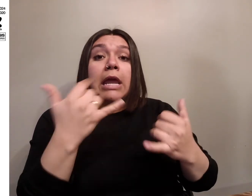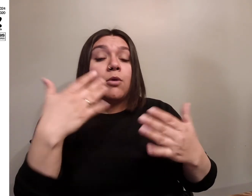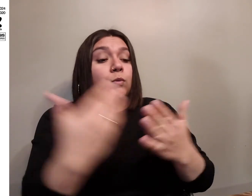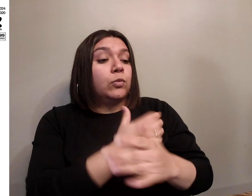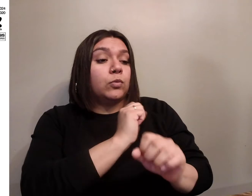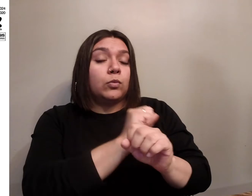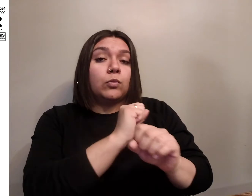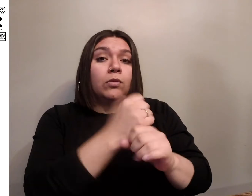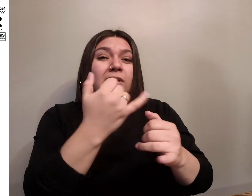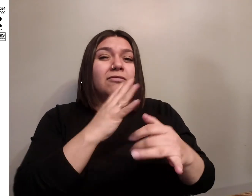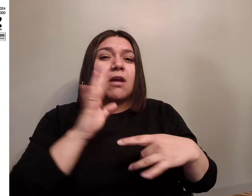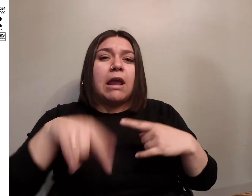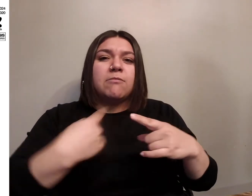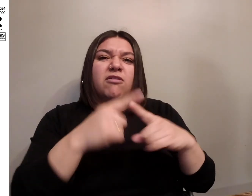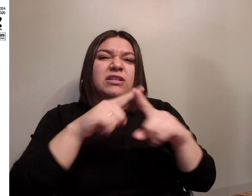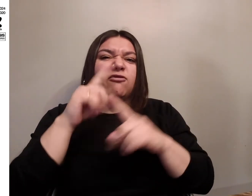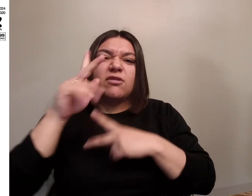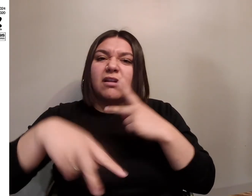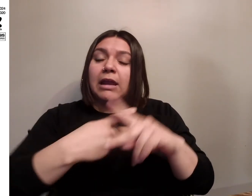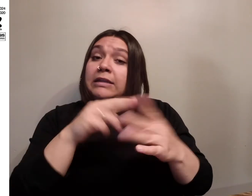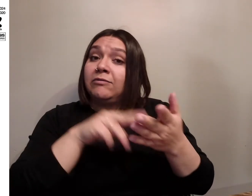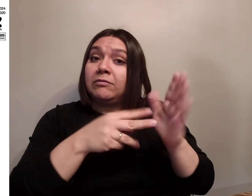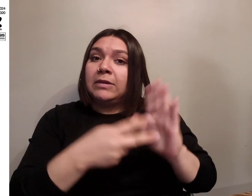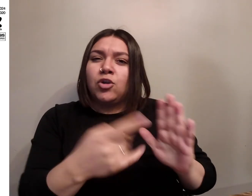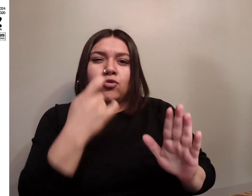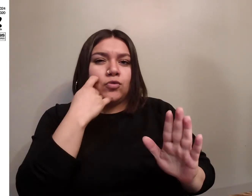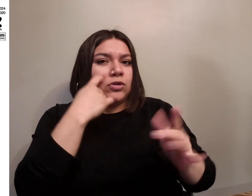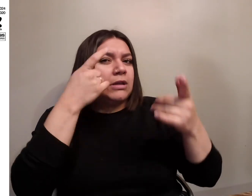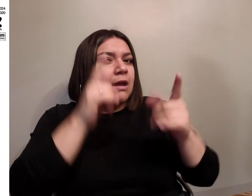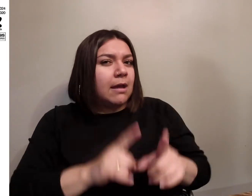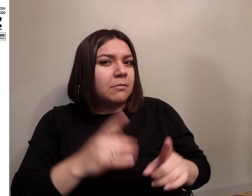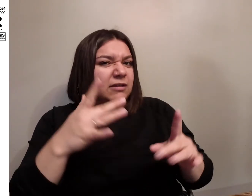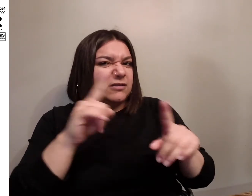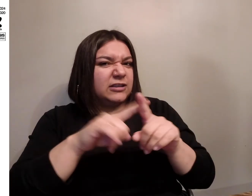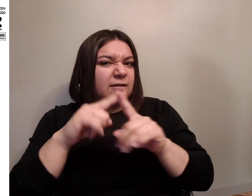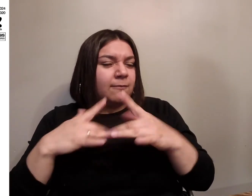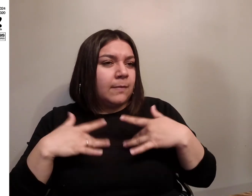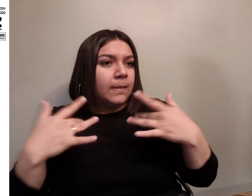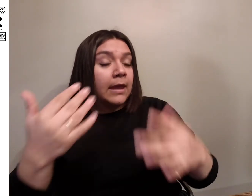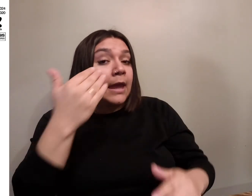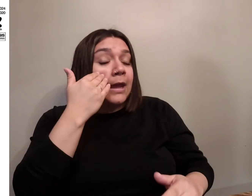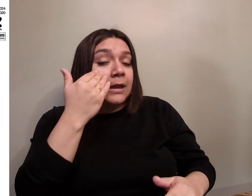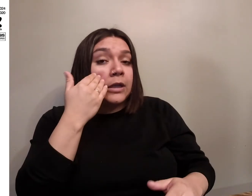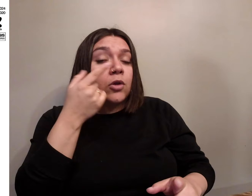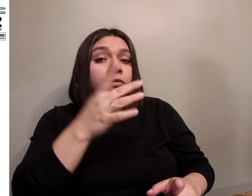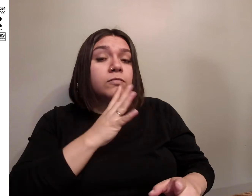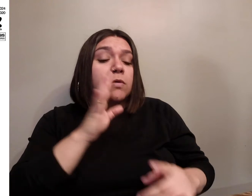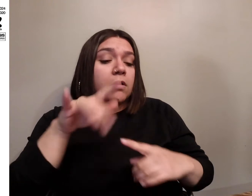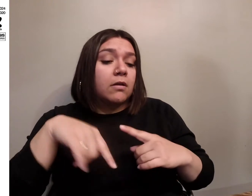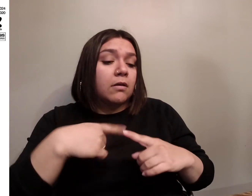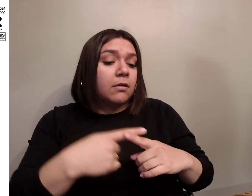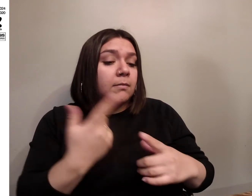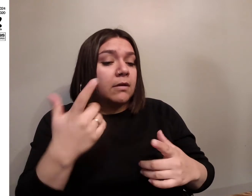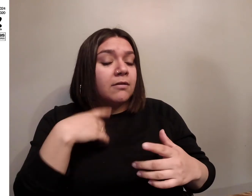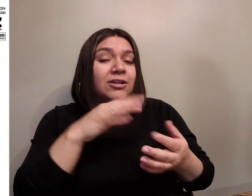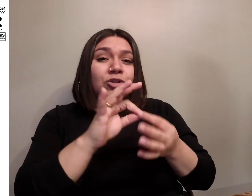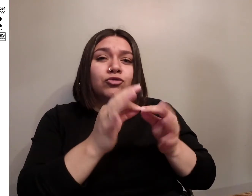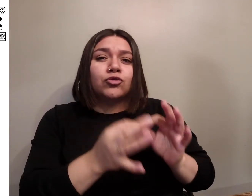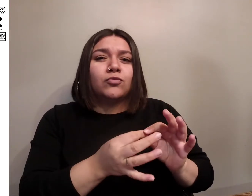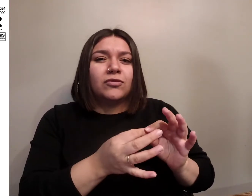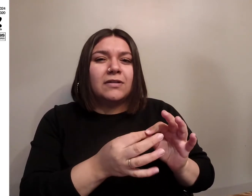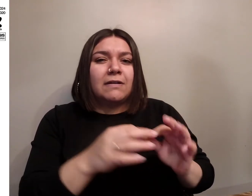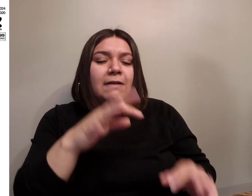early works, as it were, taken on new and unforeseen meanings in light of recent events? I know